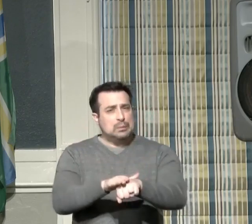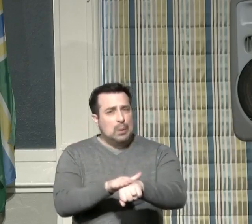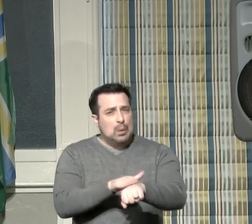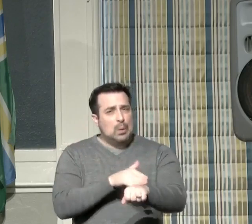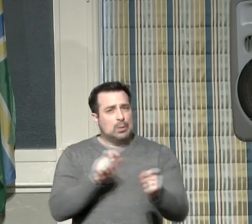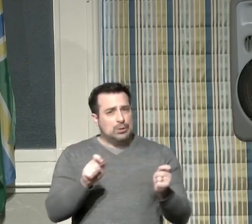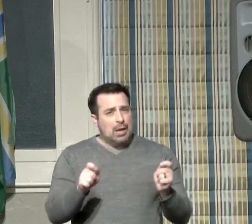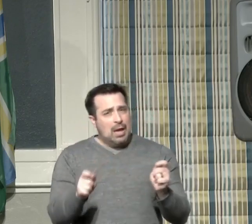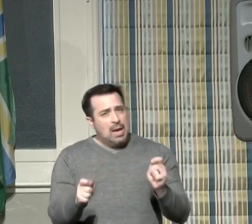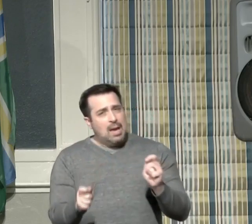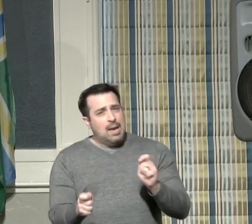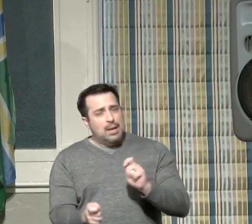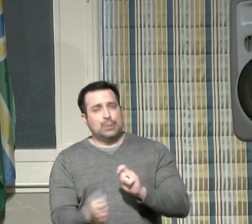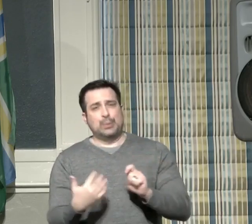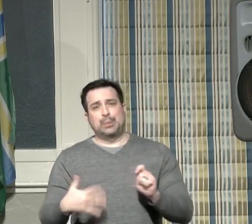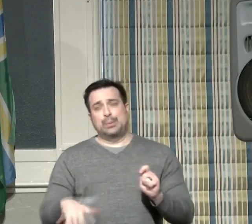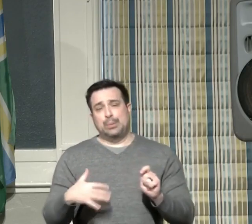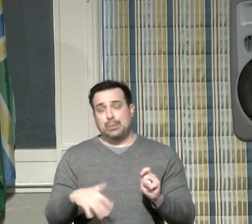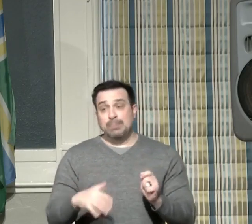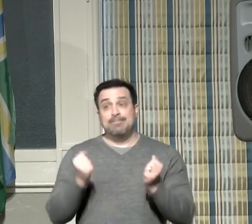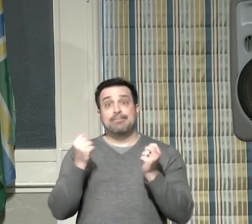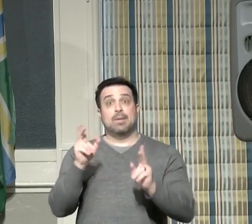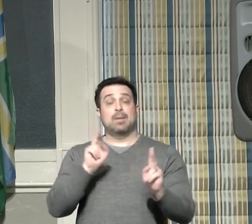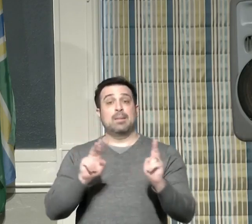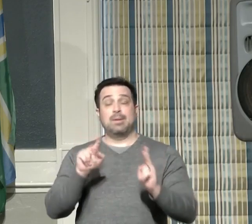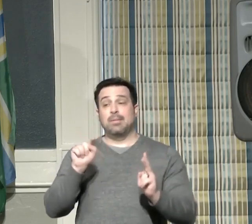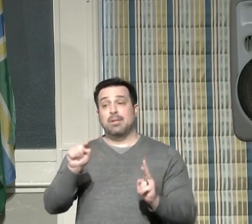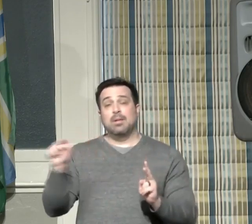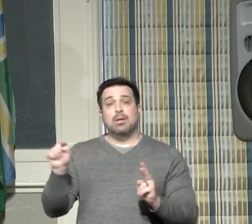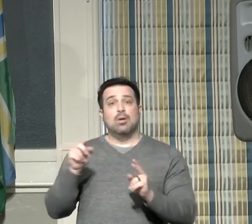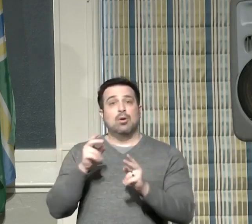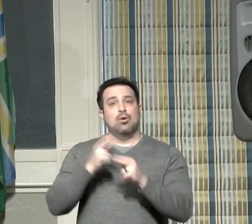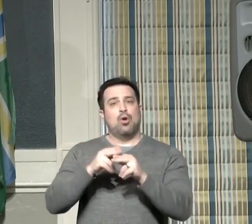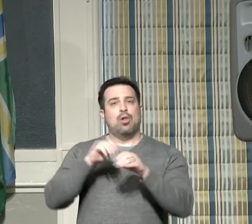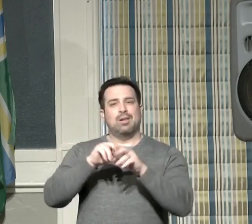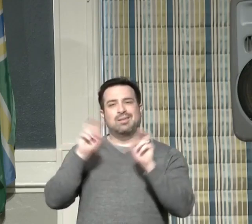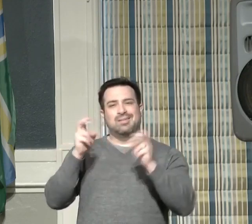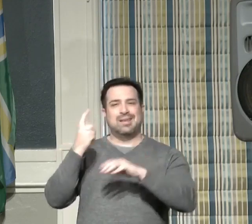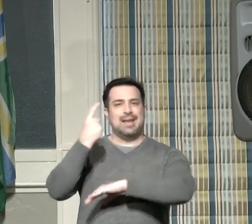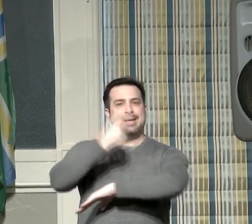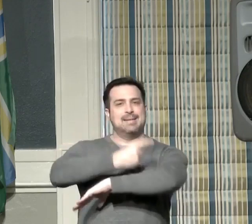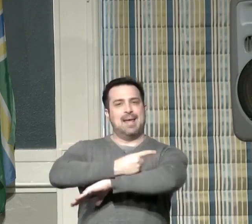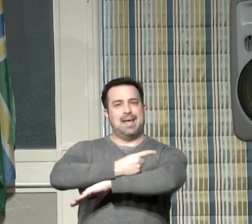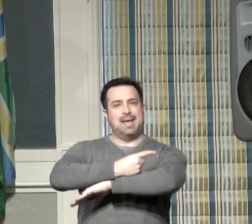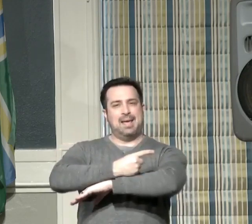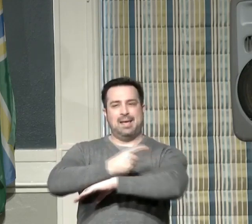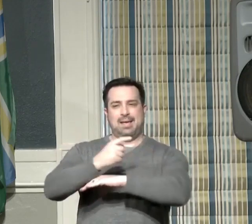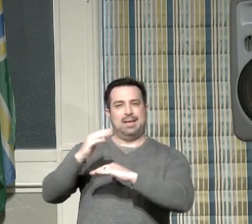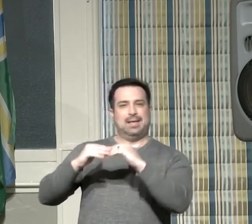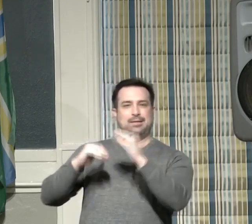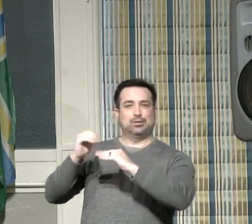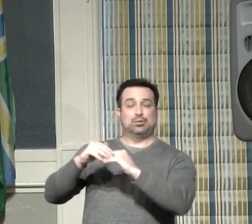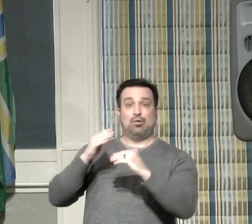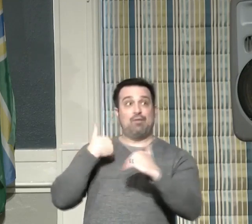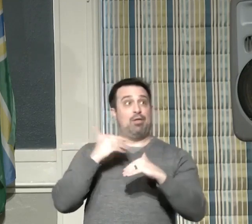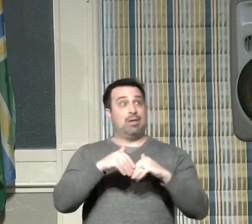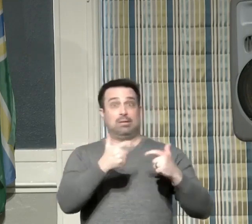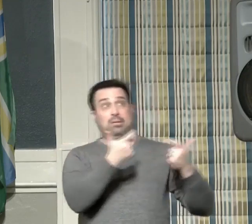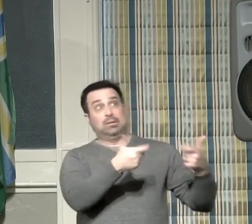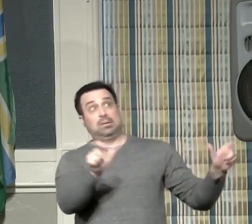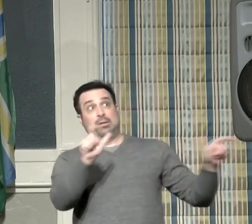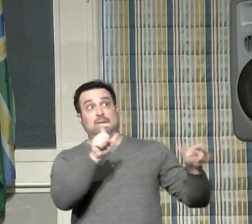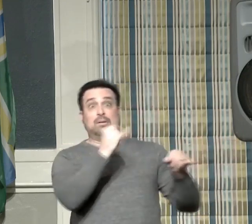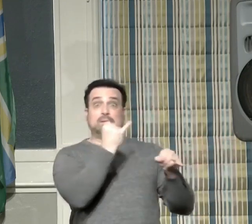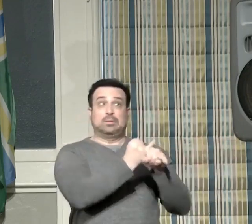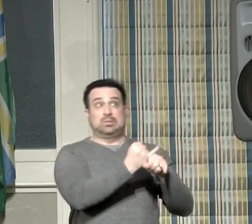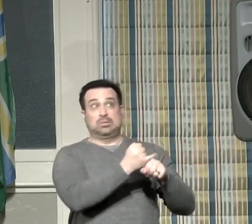change, is that many people ended up in what I call day institutions. So rather than just sort of being in a big institution where they spent 24